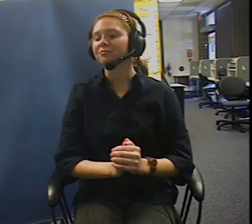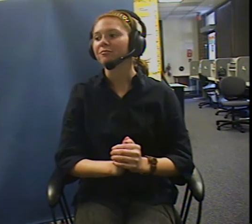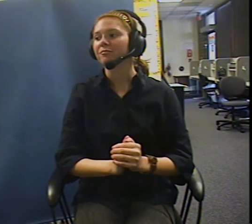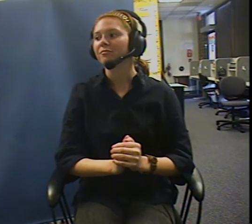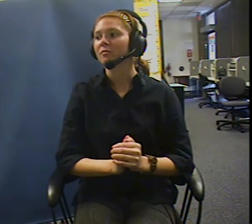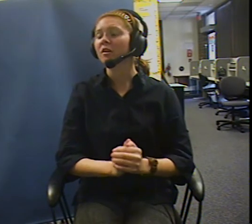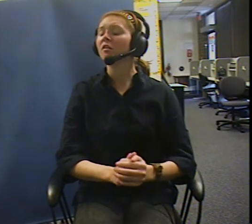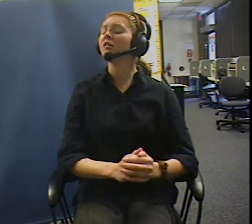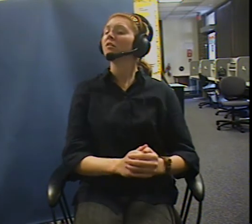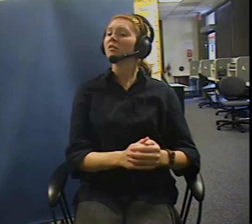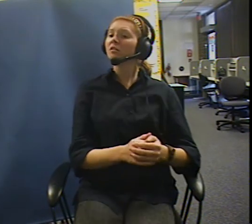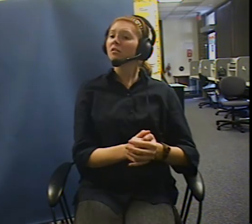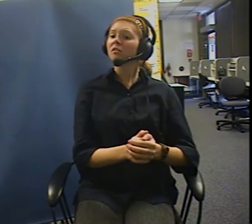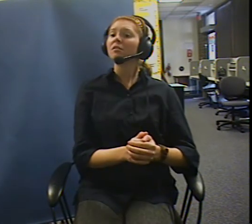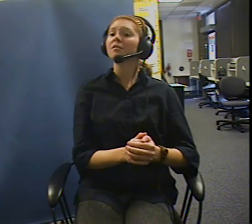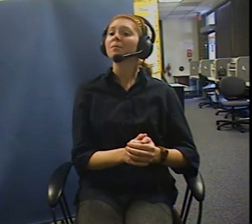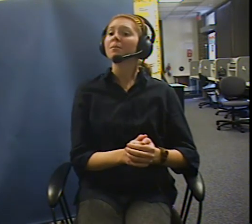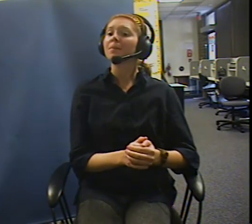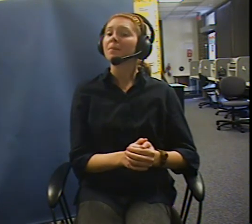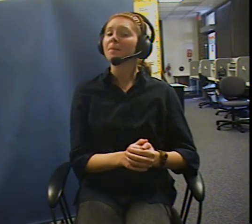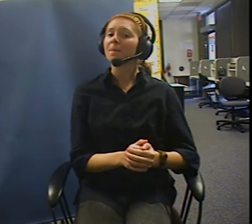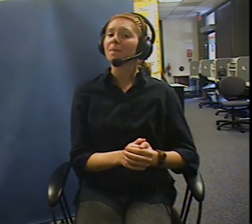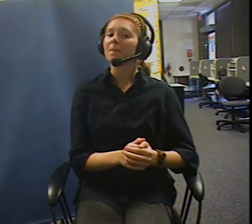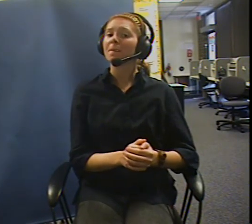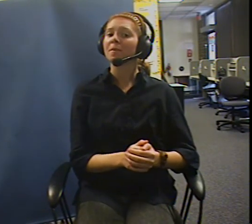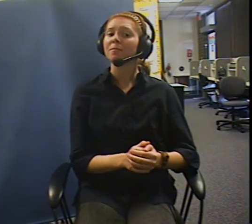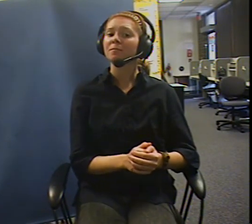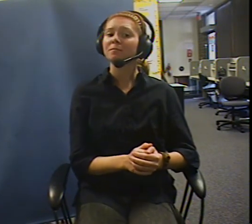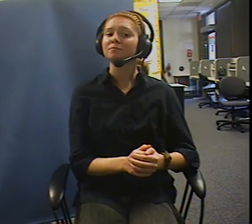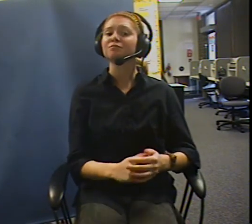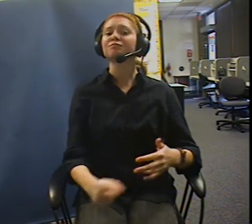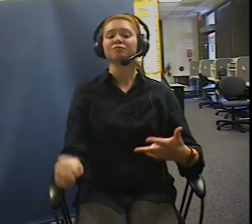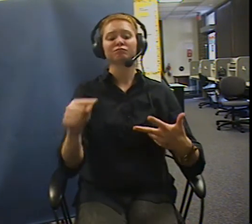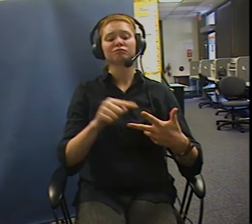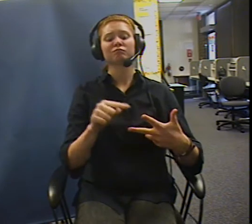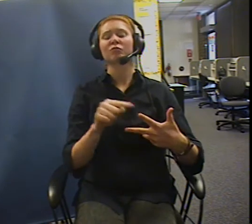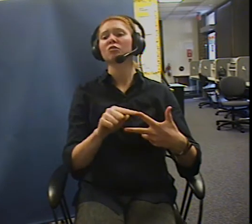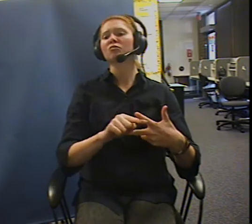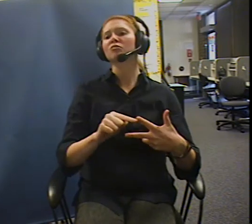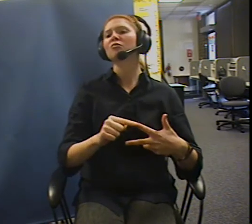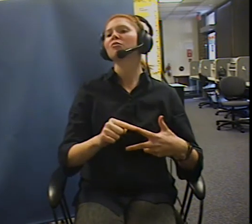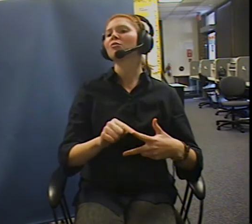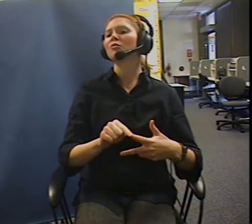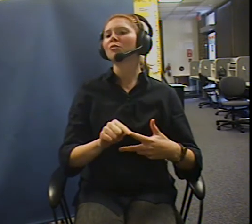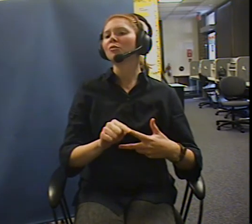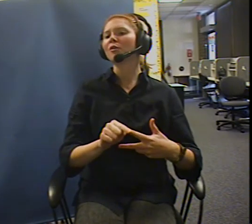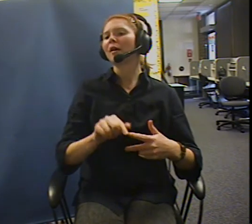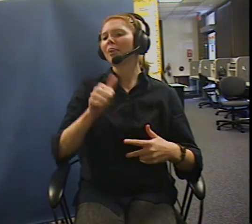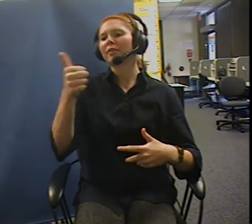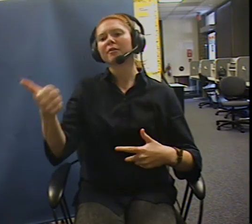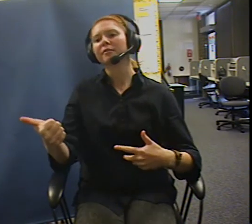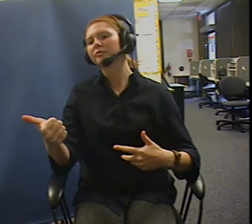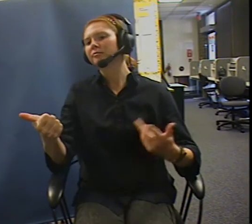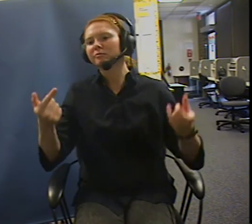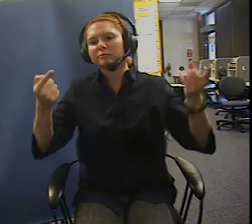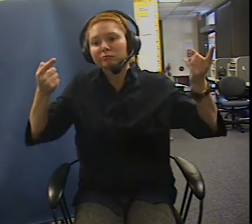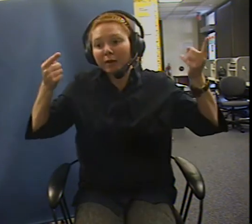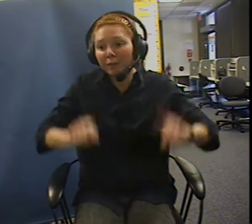cities. A first program was the Federal Highway Act. The Federal Highway Act